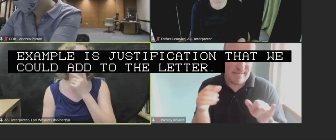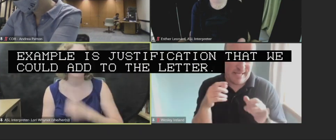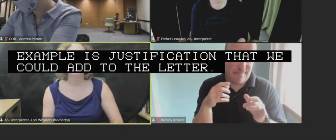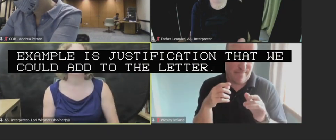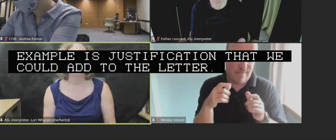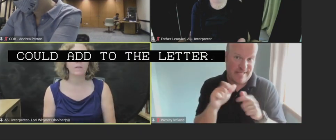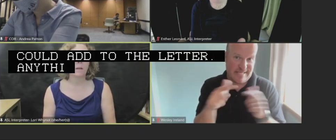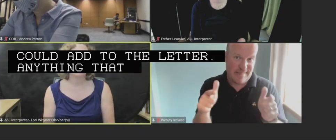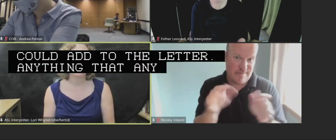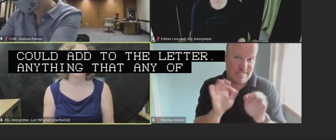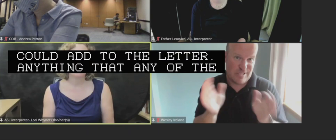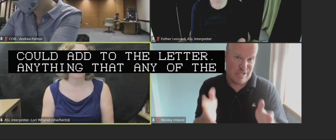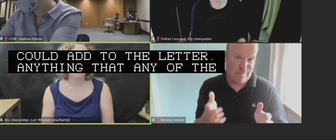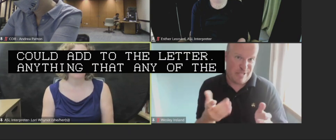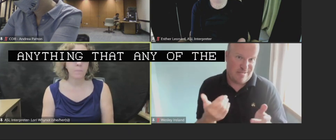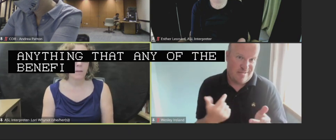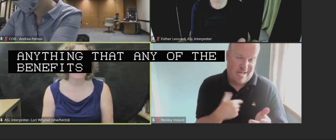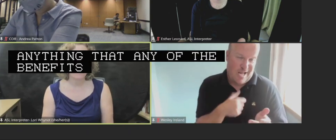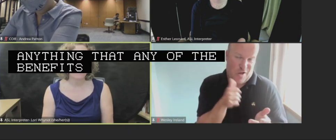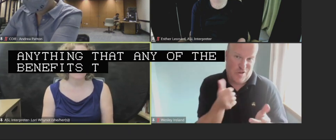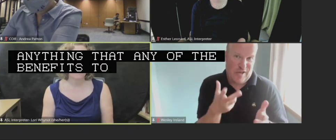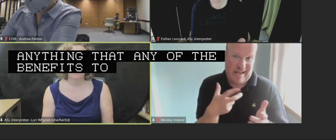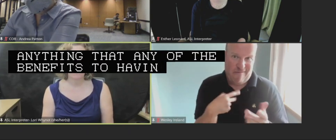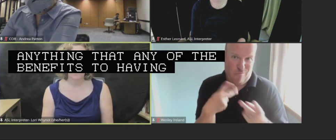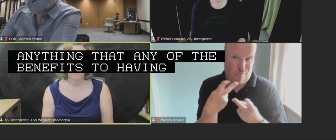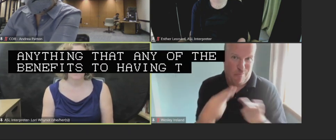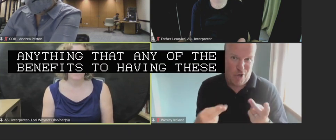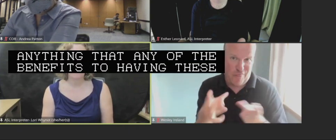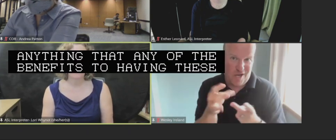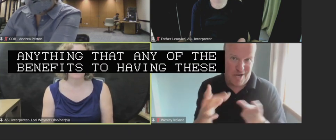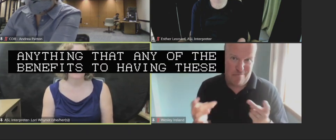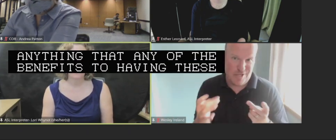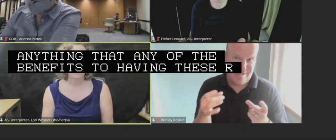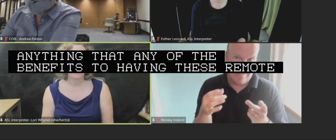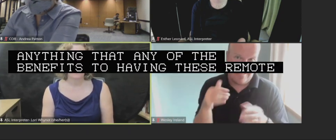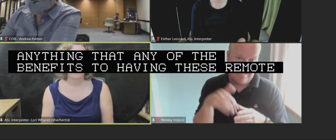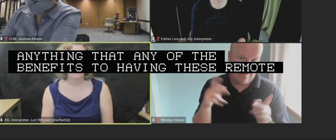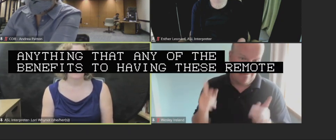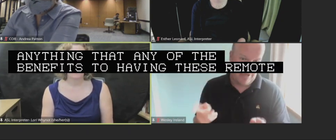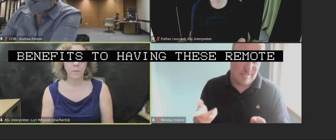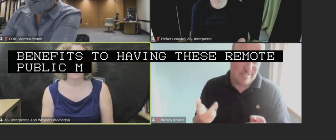to having these remote public meetings, you know, would be helpful.